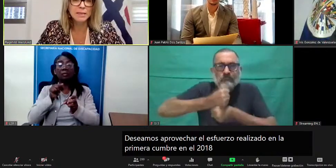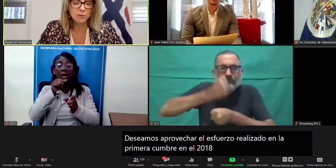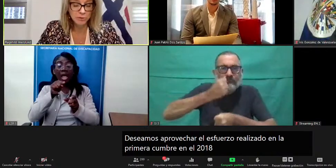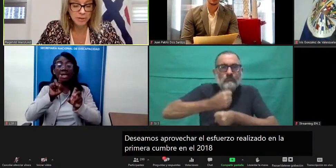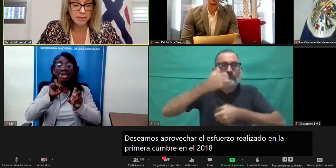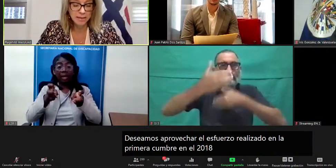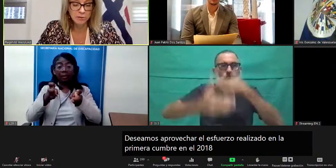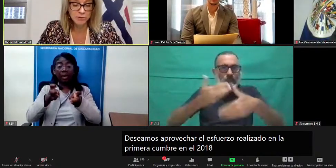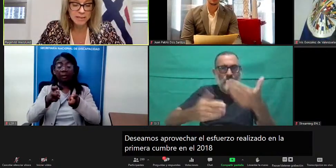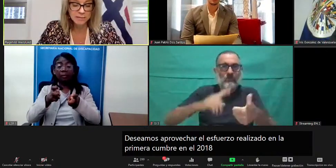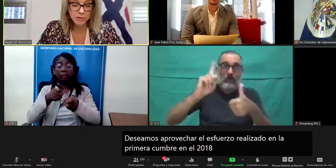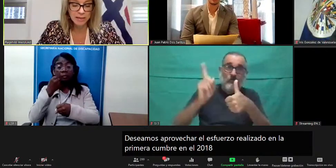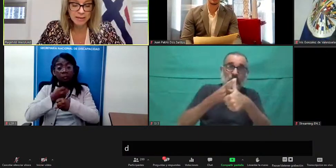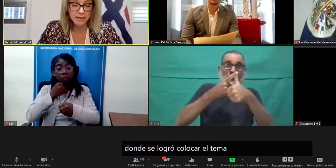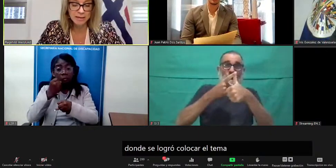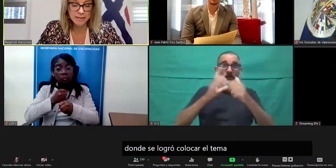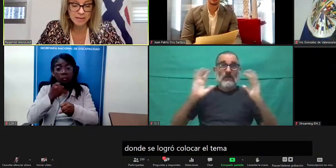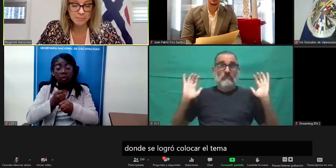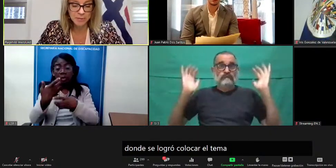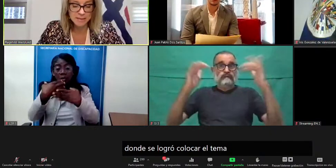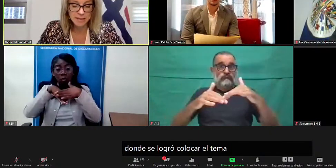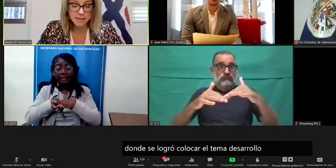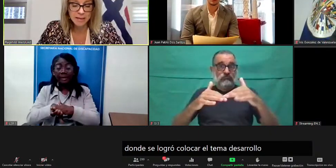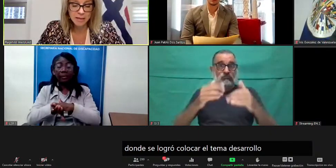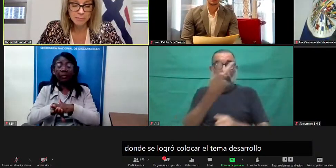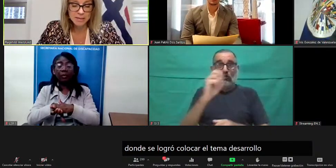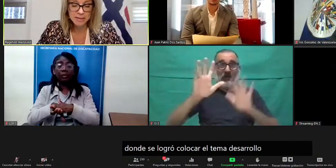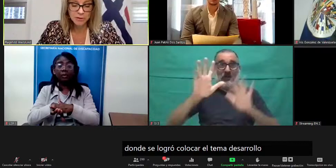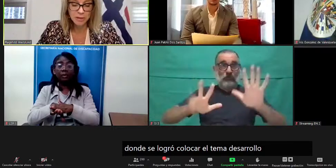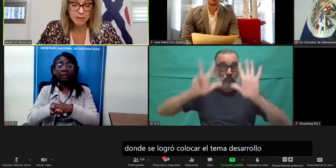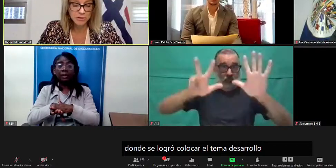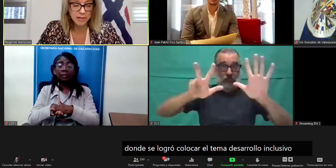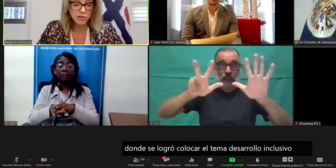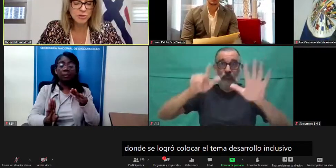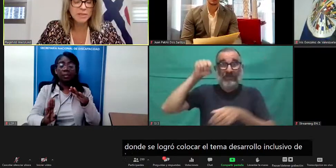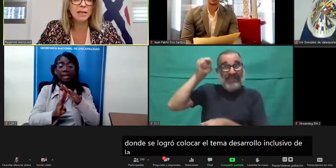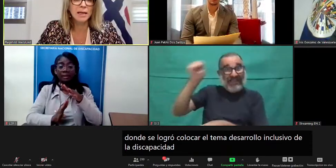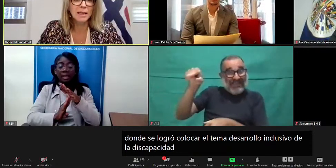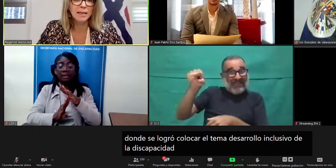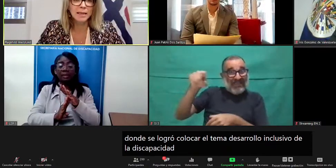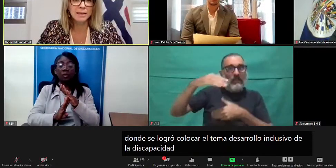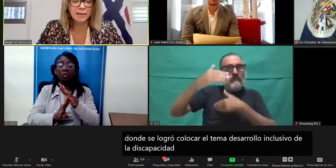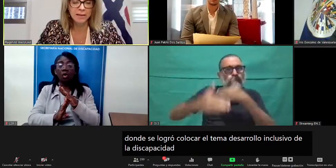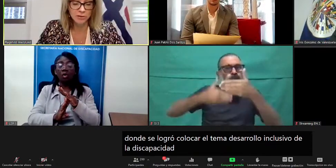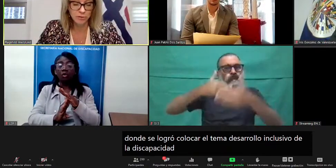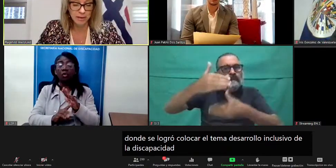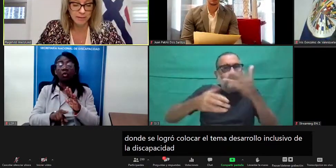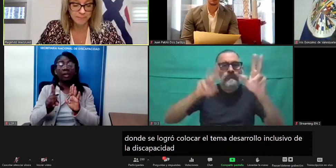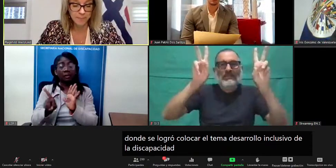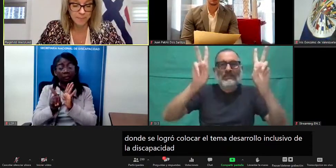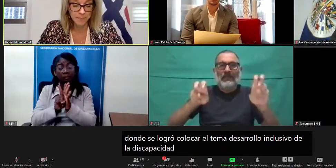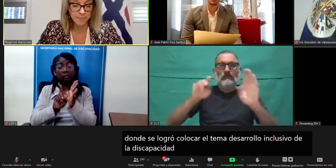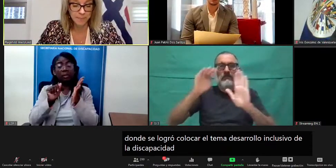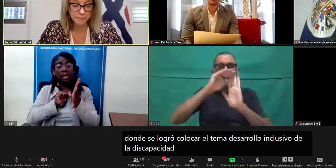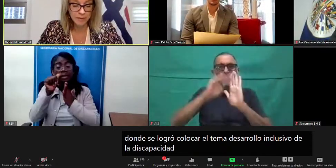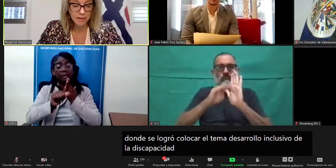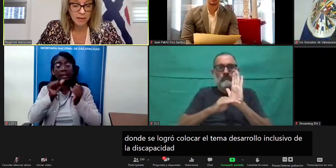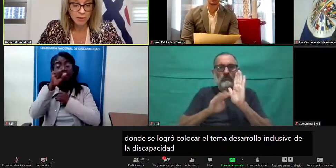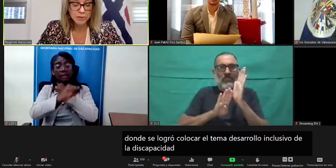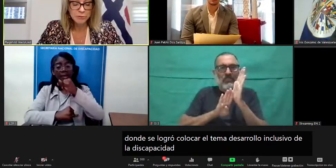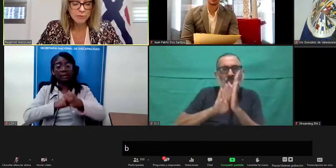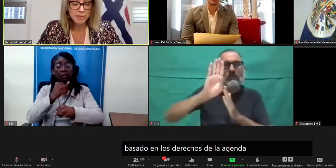where inclusive development four disabilities was set based on the